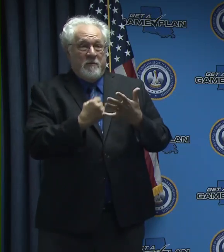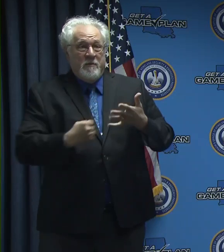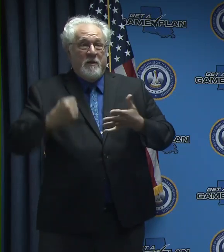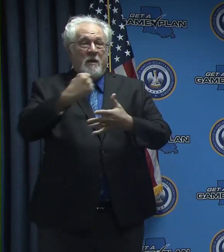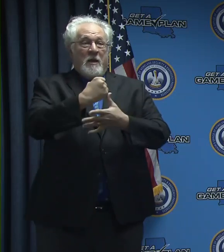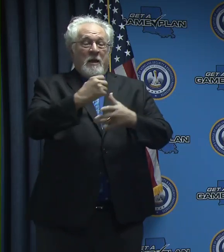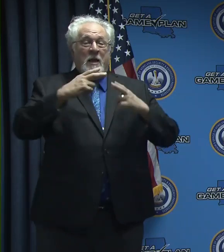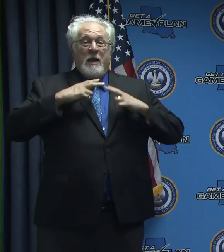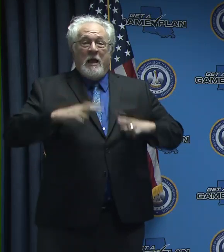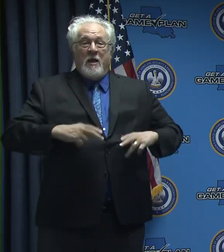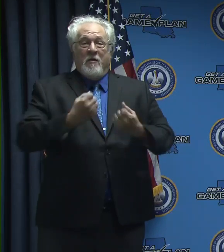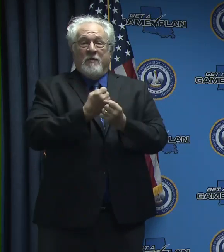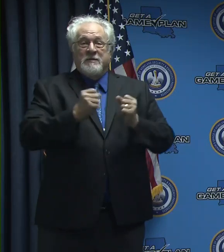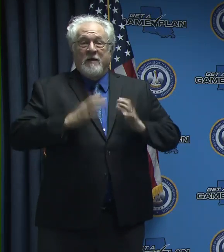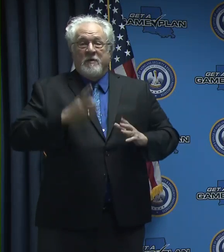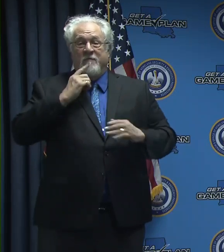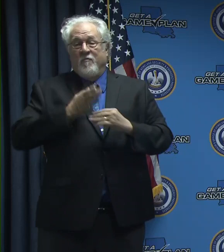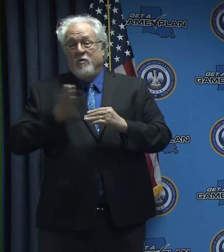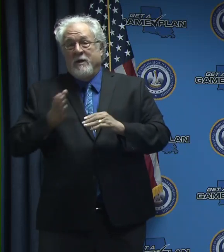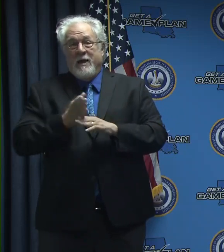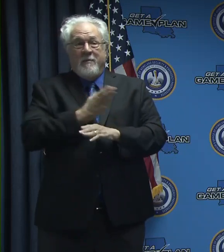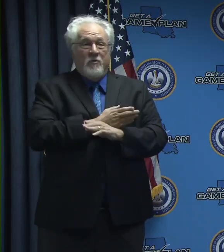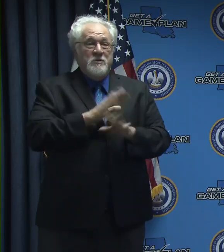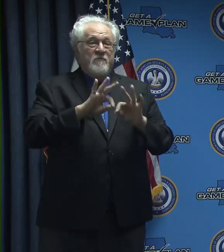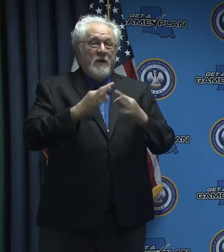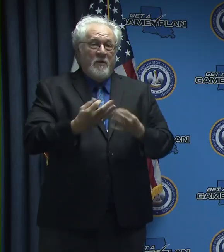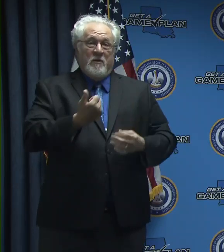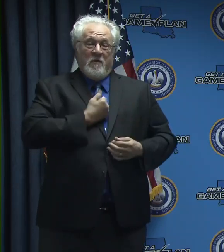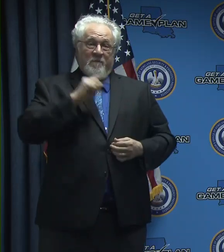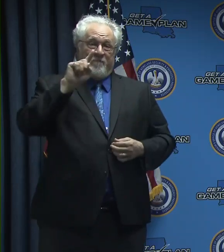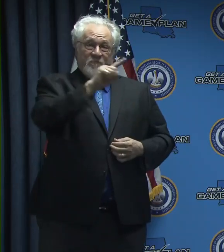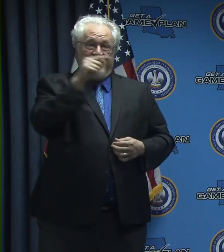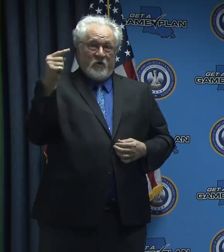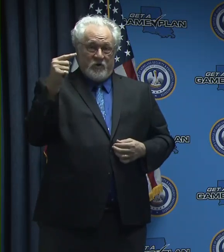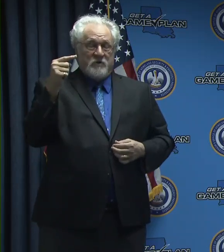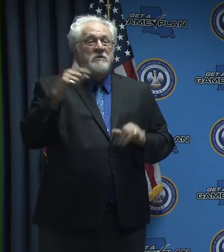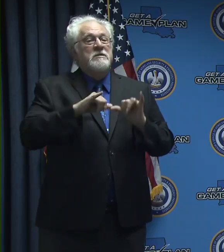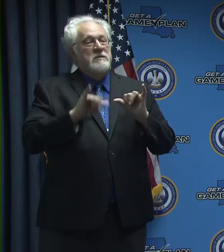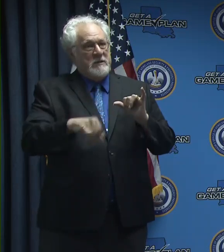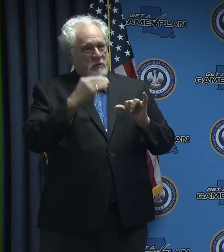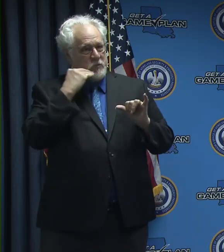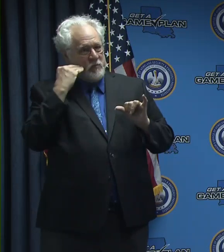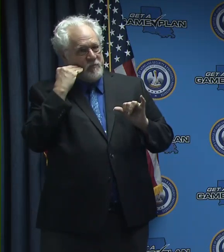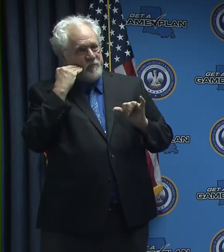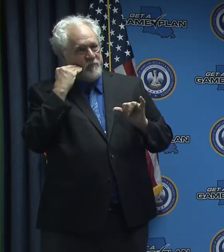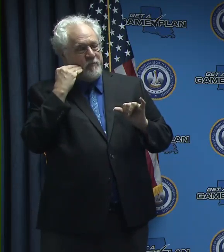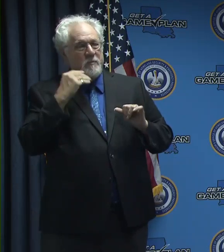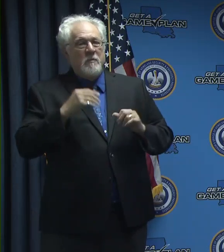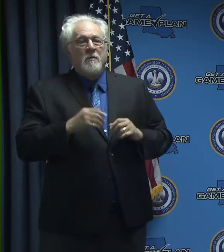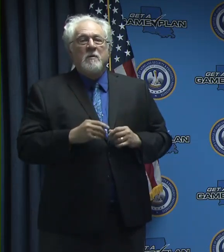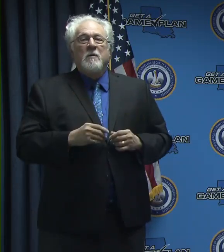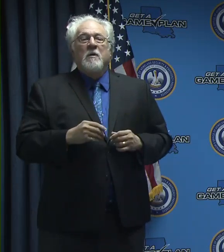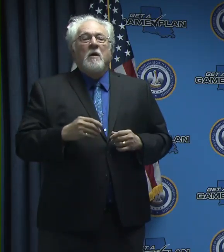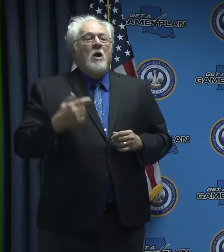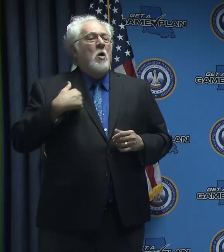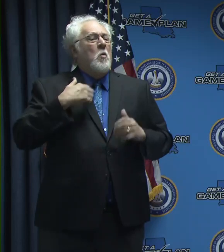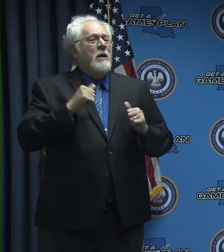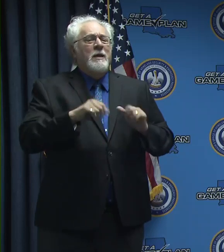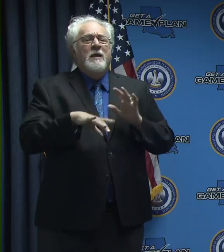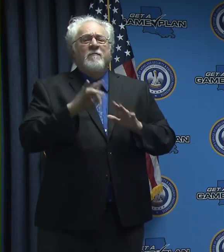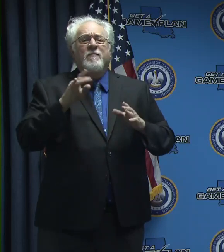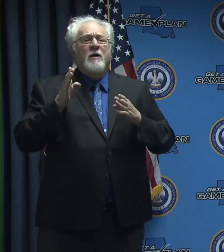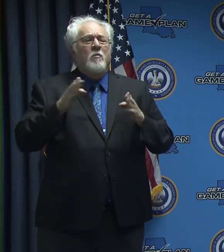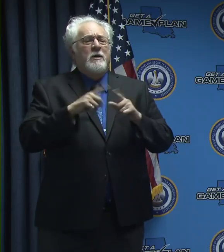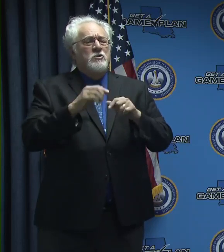safety of our neighbors and our families and of ourselves first right now by staying home. We can still find ways